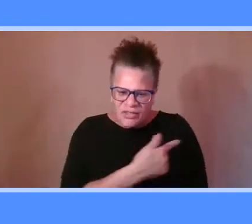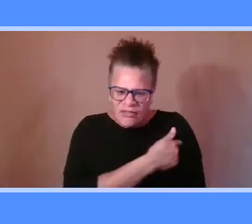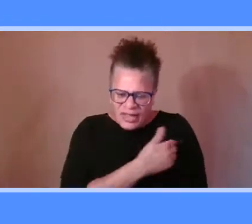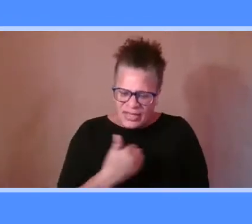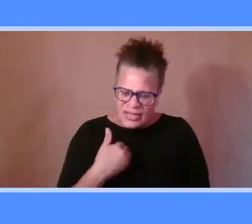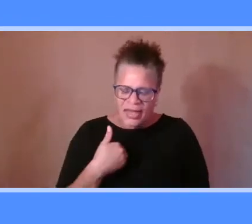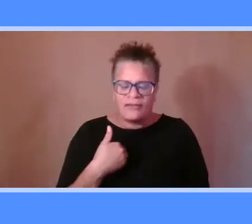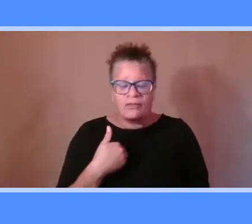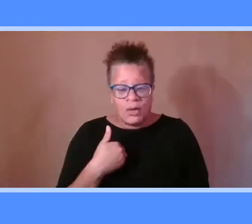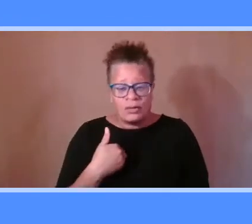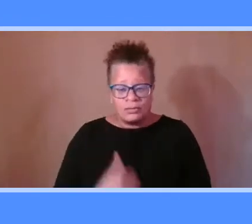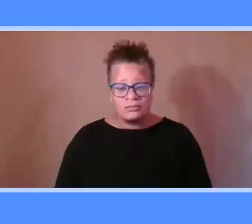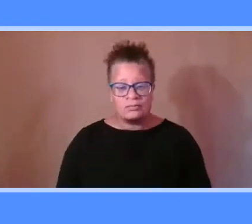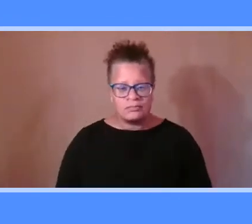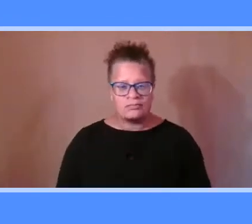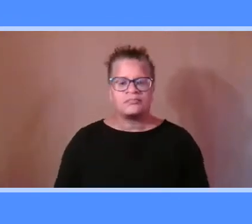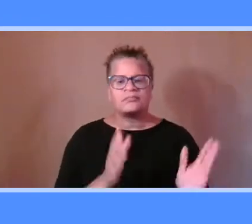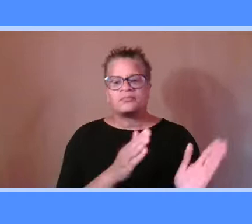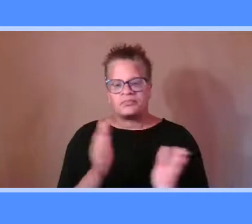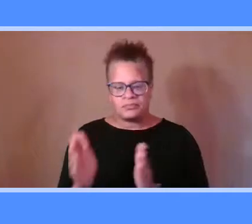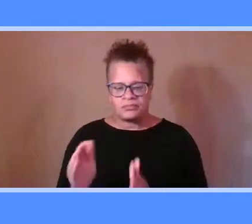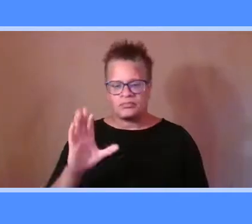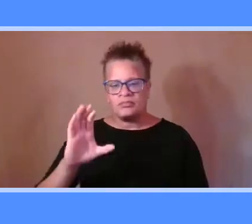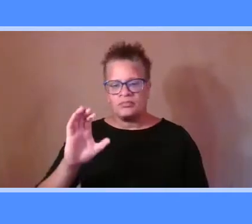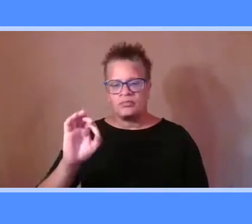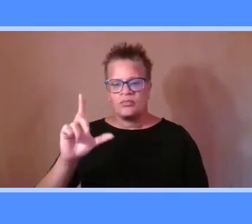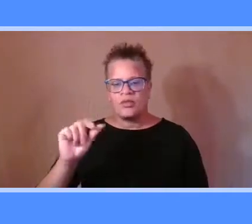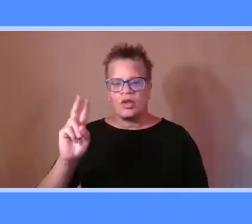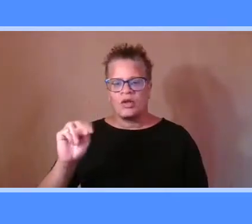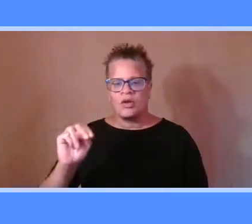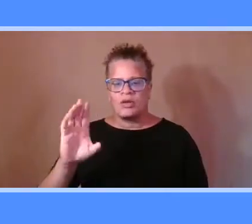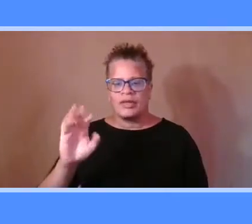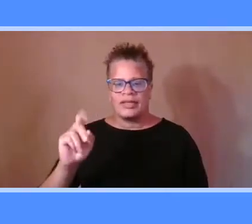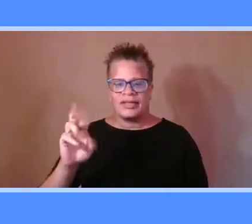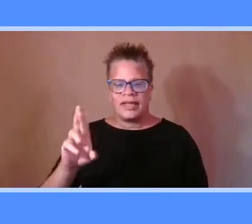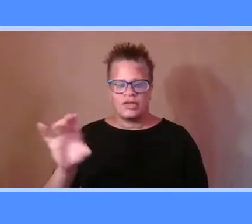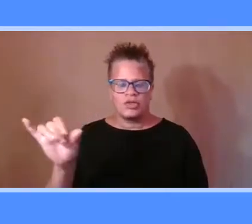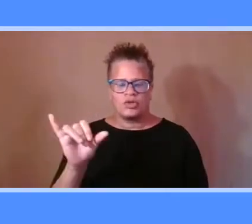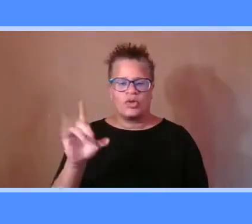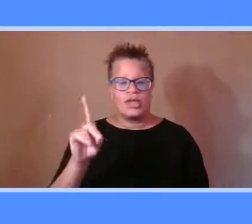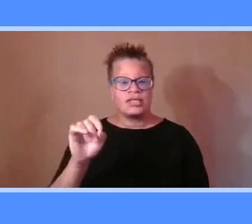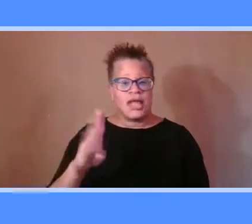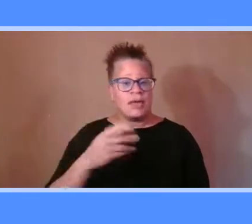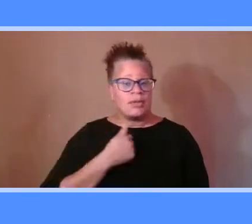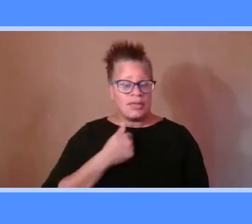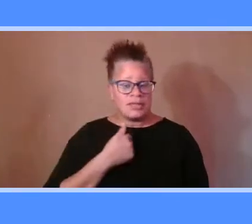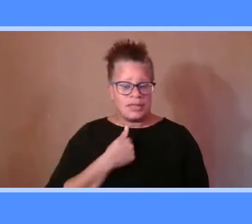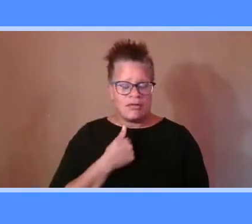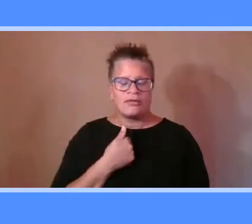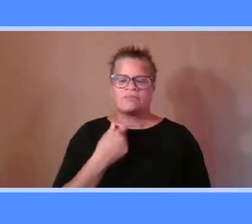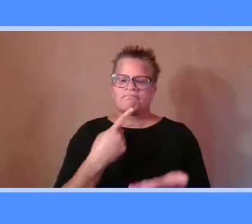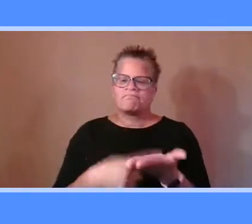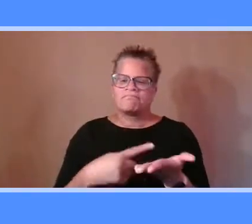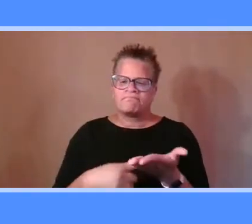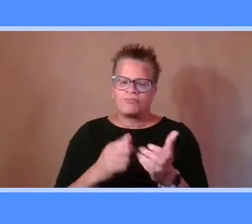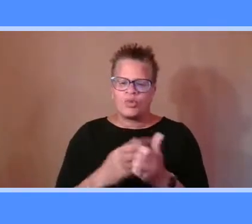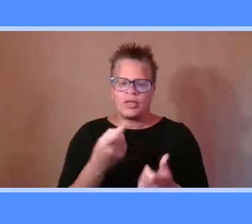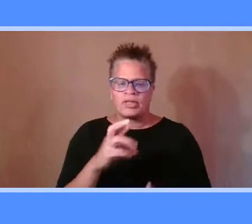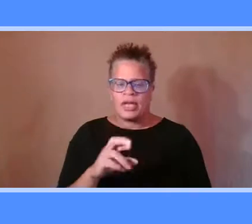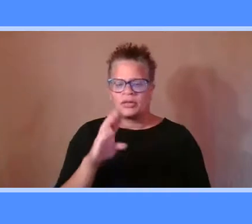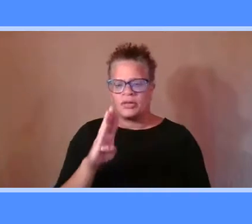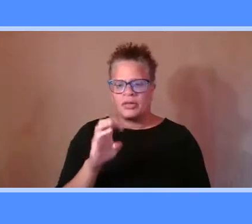Alrighty, let's go on to colon cancer. So Deb and I were talking with Dr.